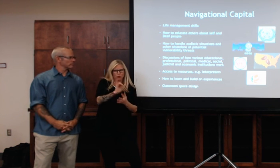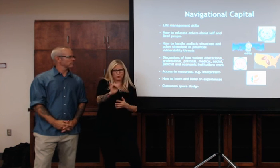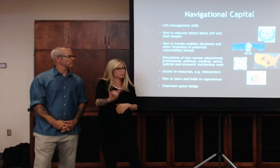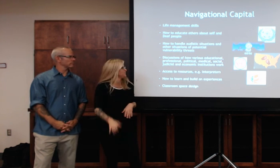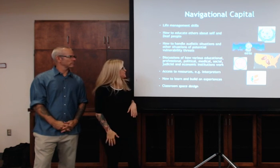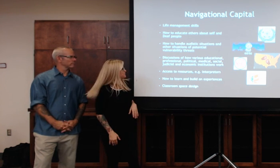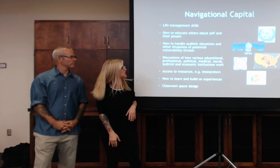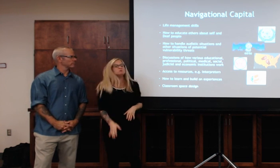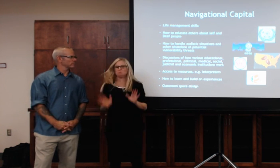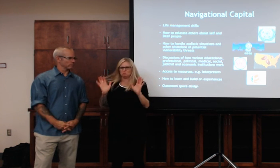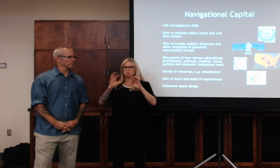navigational capital as well.